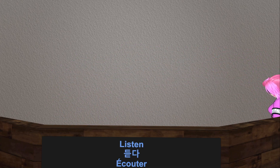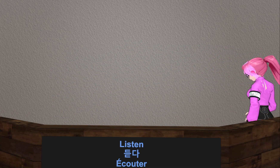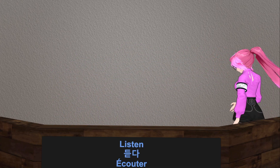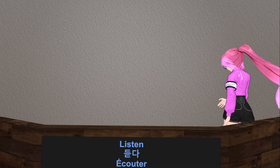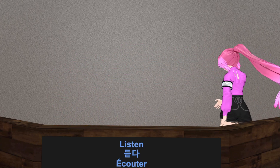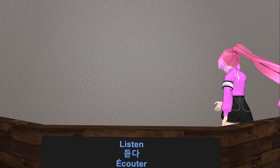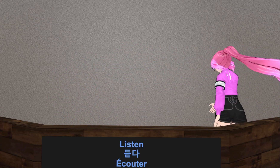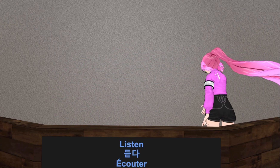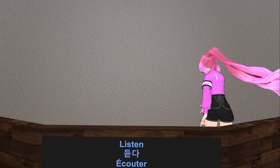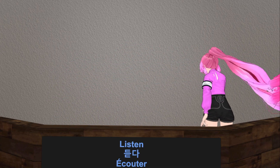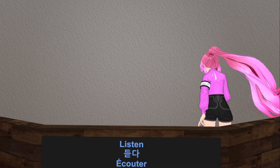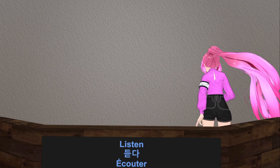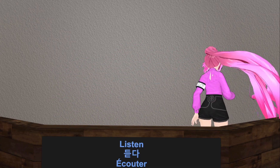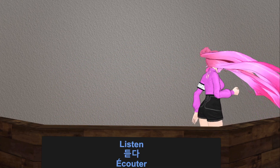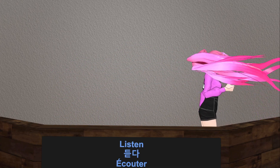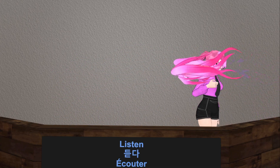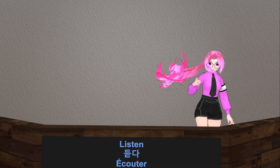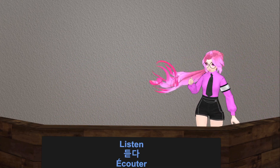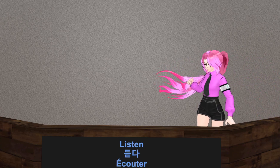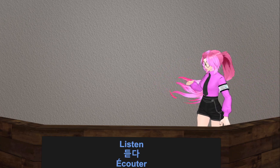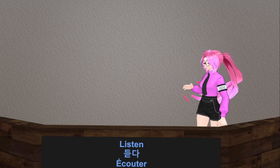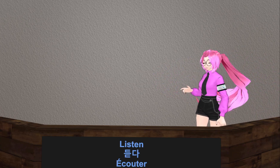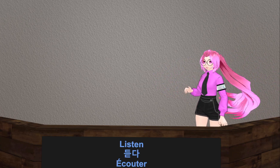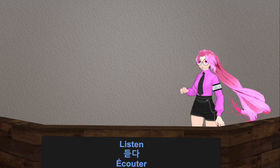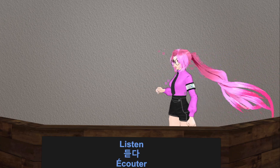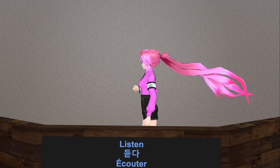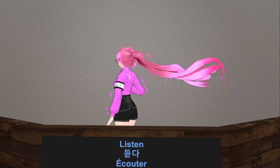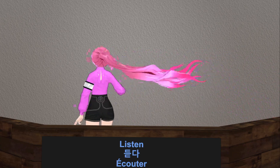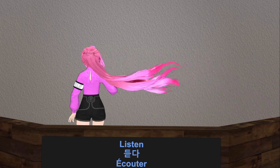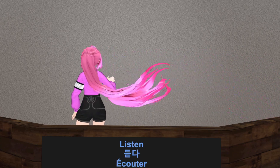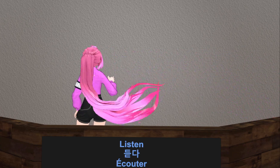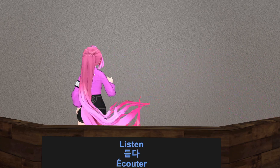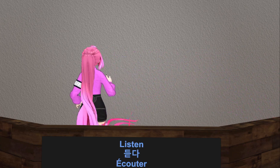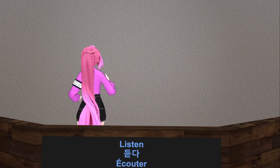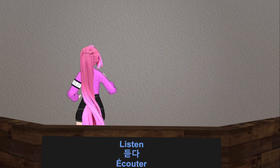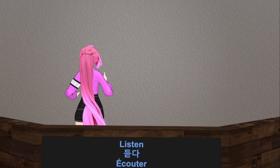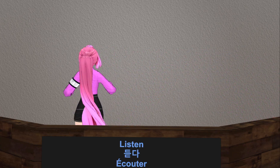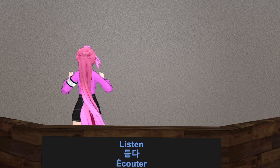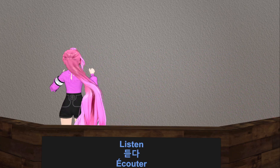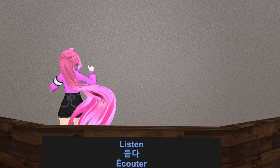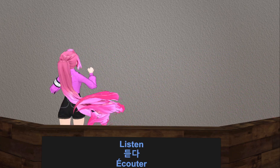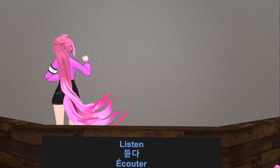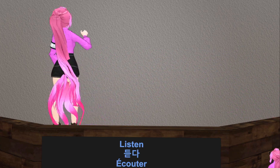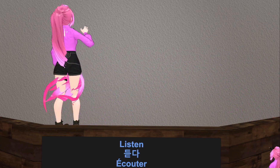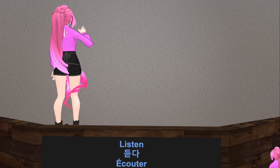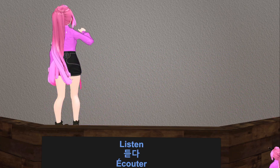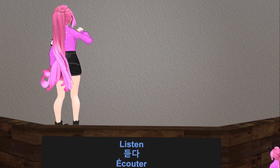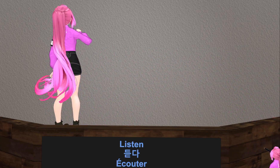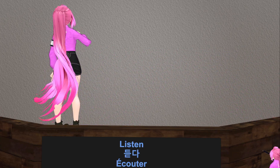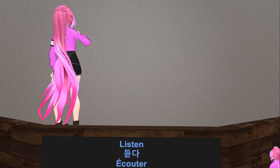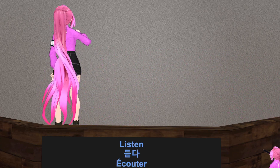over something else, and then I'll close it for today. So